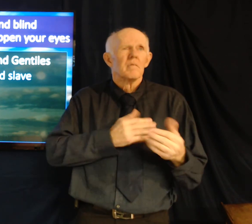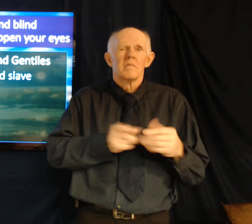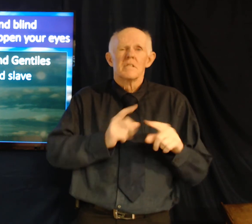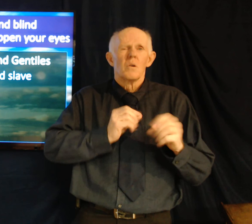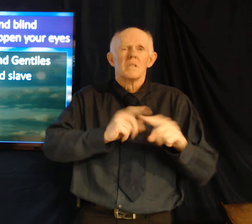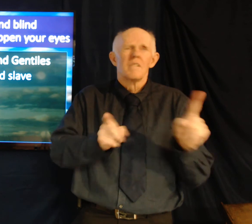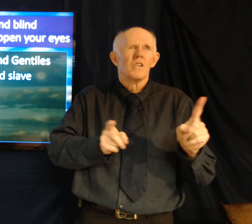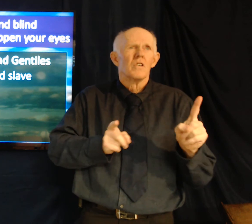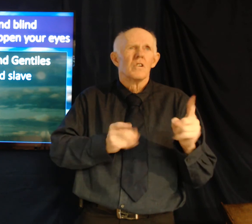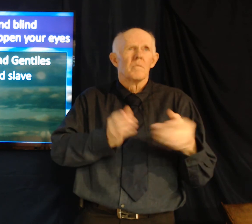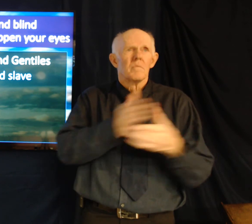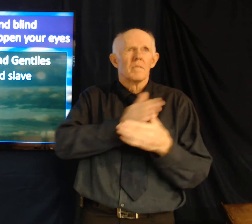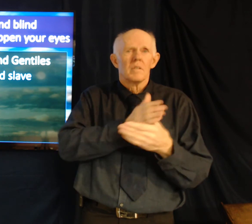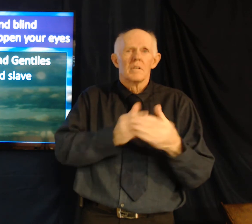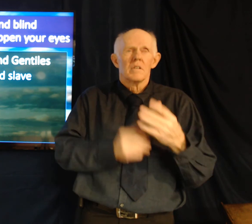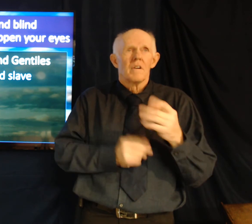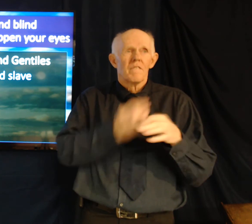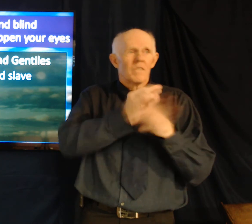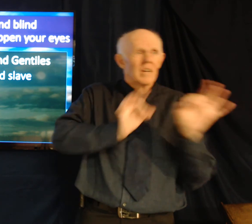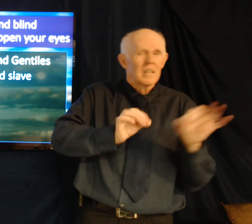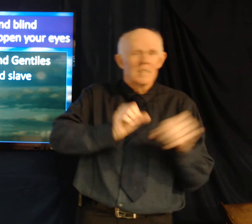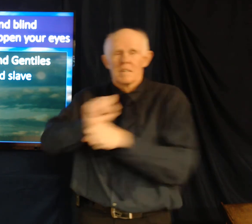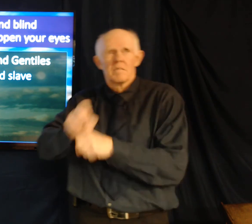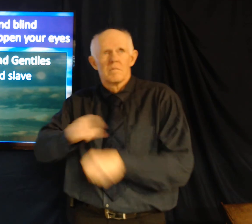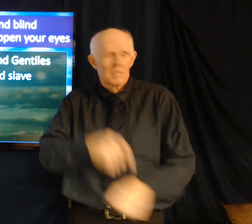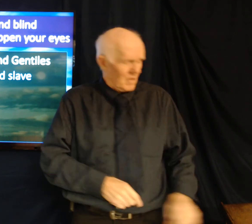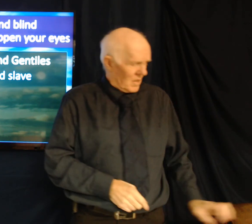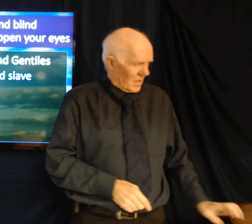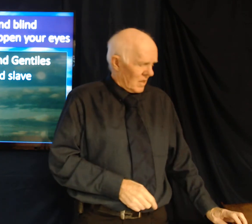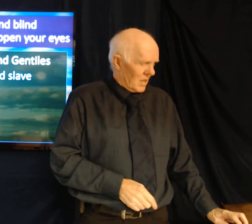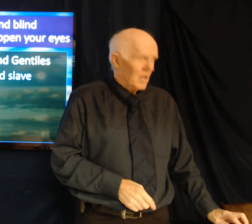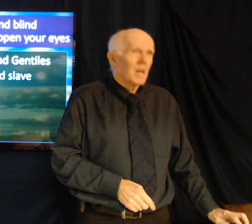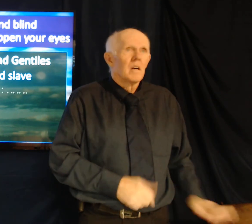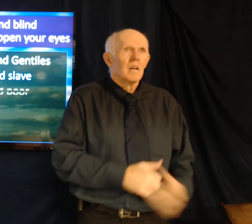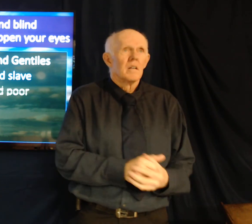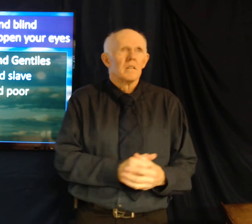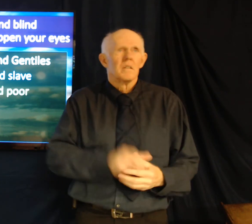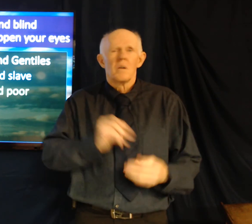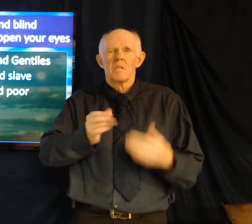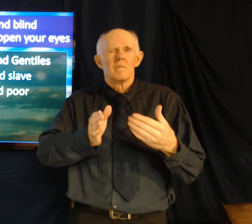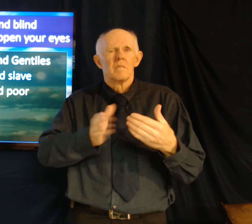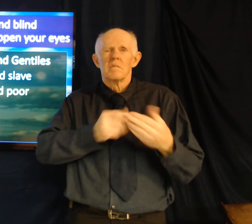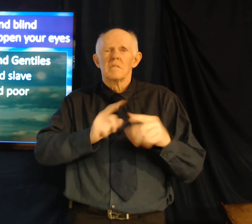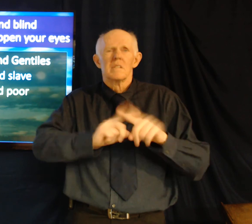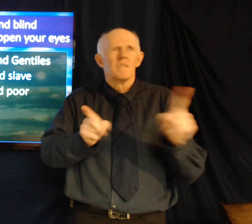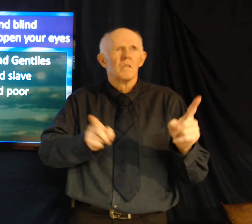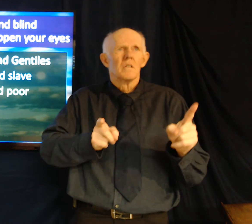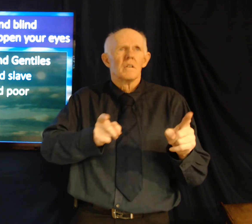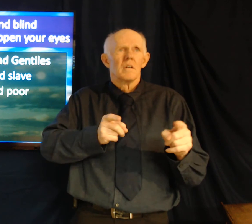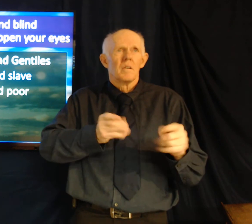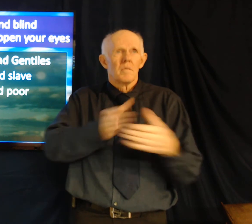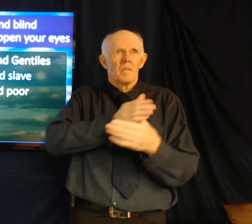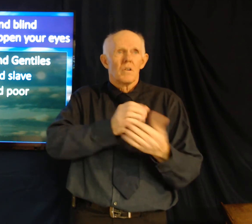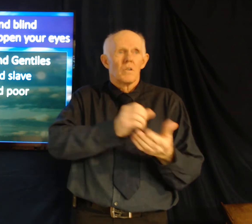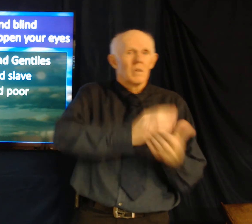no difference between free and the slave no difference between